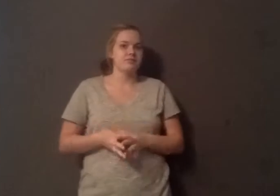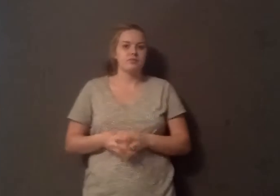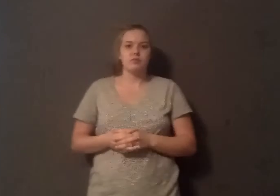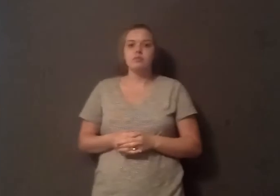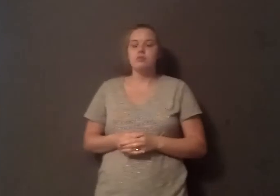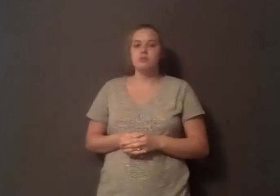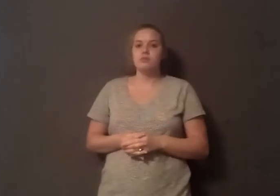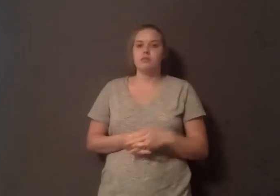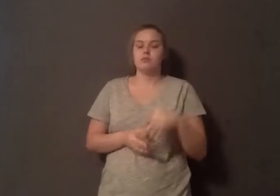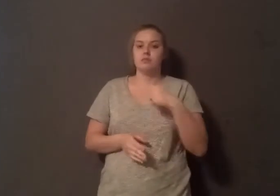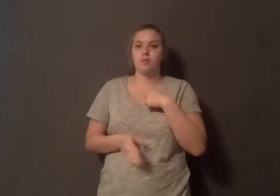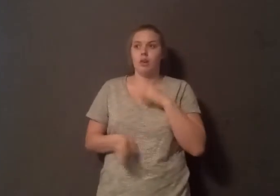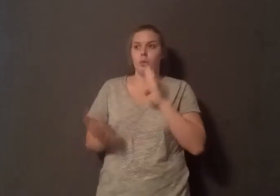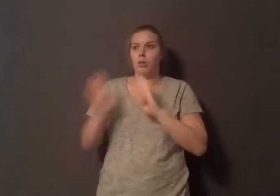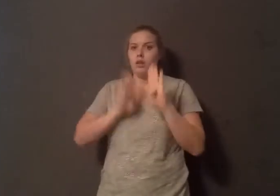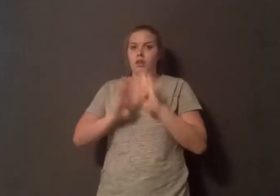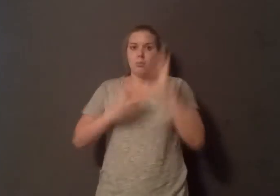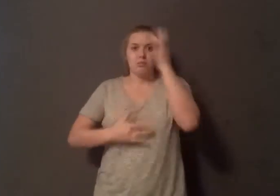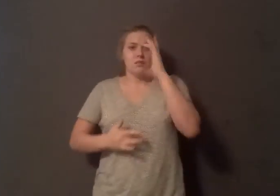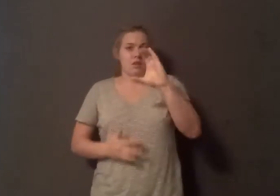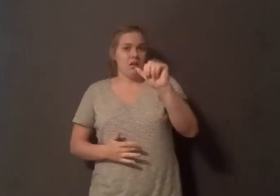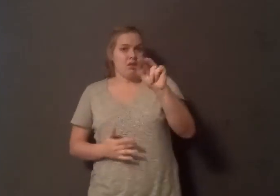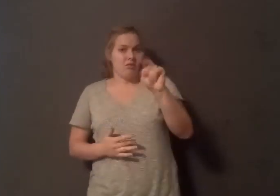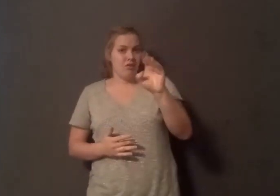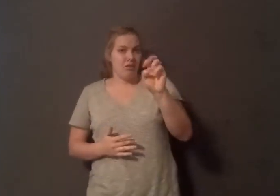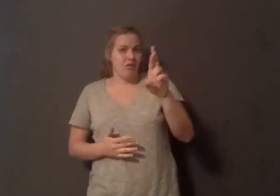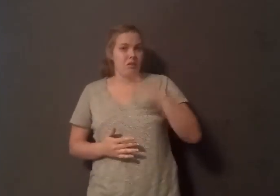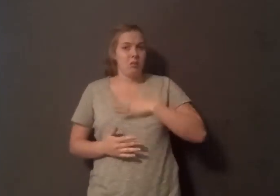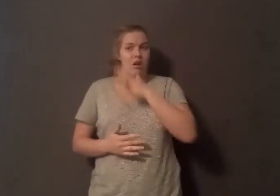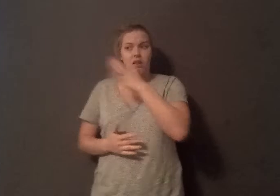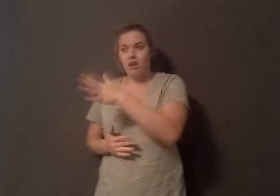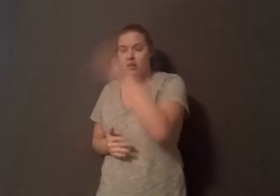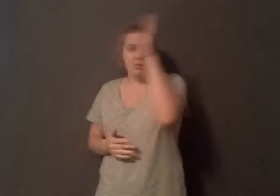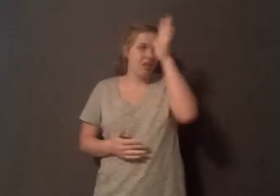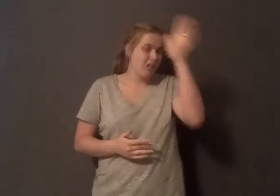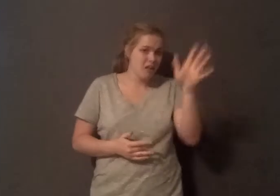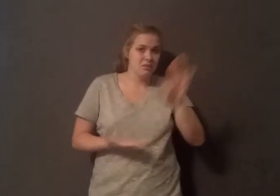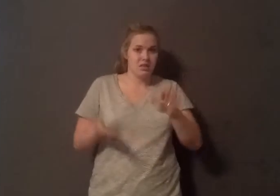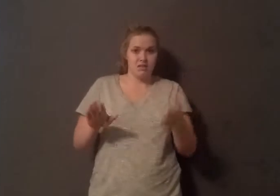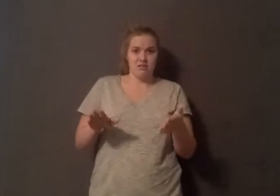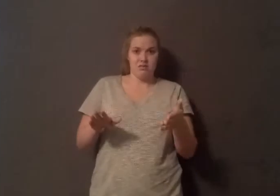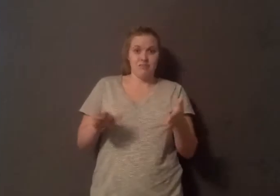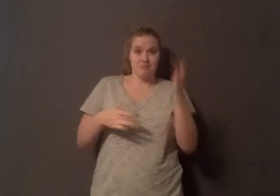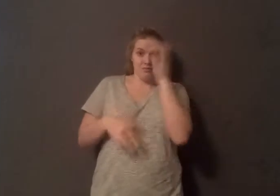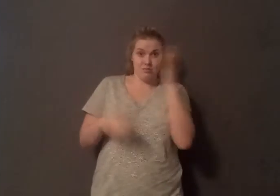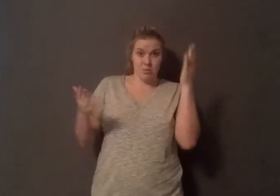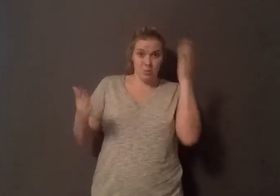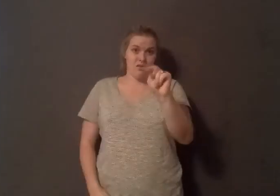had always been concerned about cancer because both my grandma and grandpa died of cancer. I wondered if things would have been different had they known the link between diet